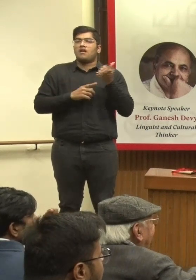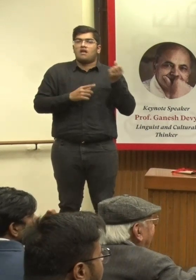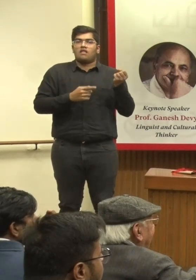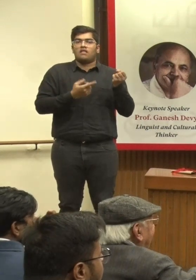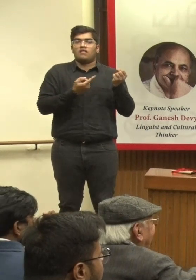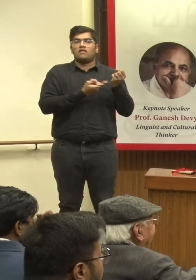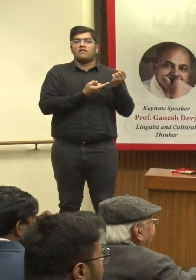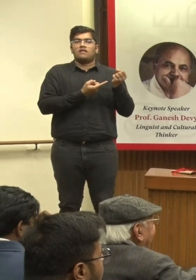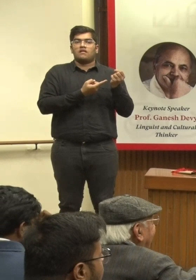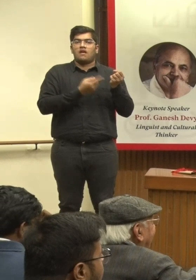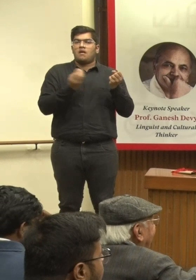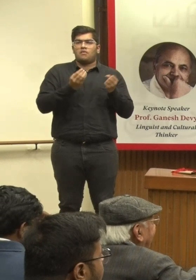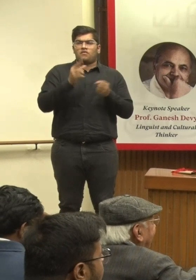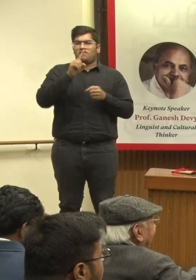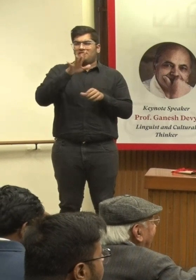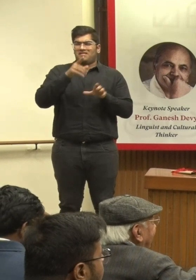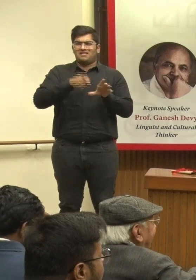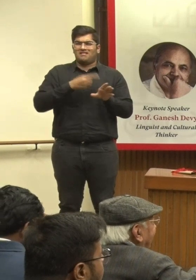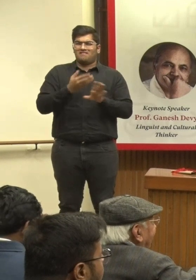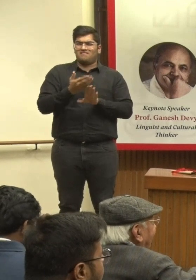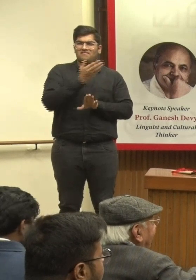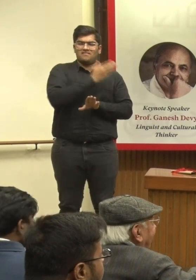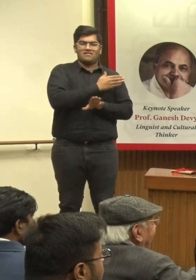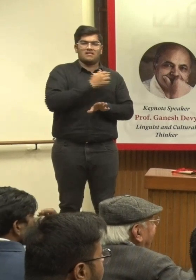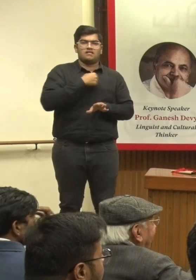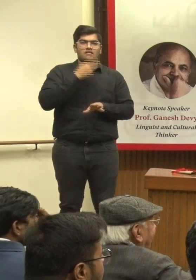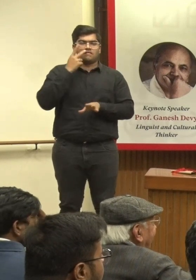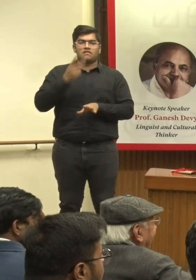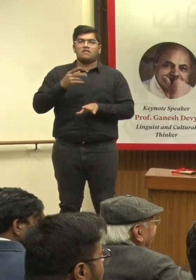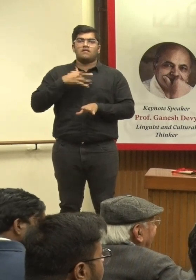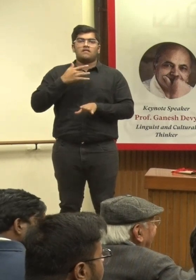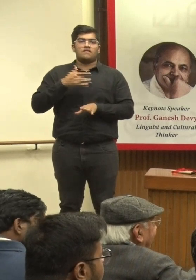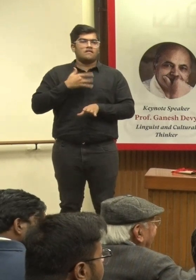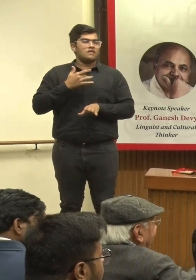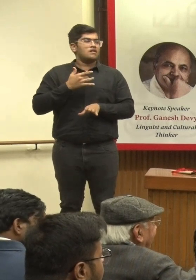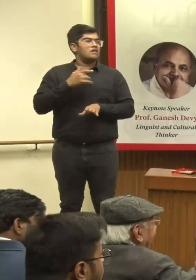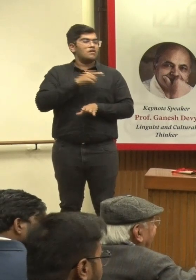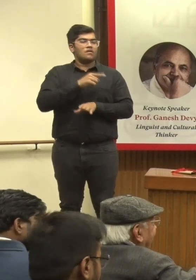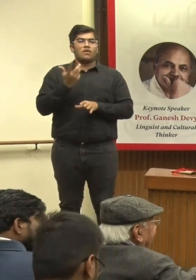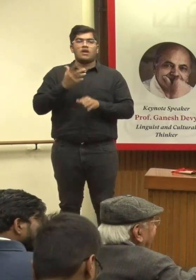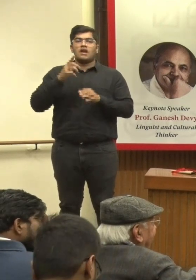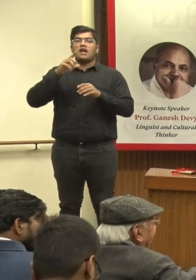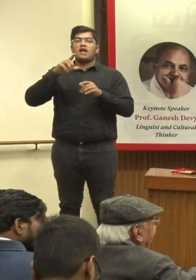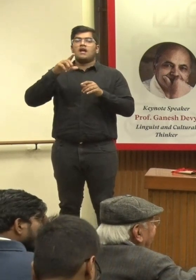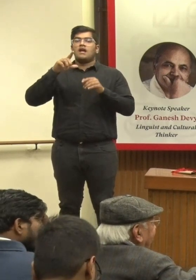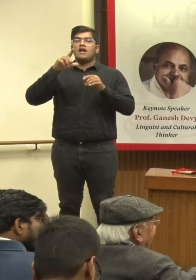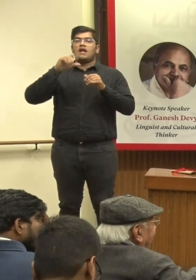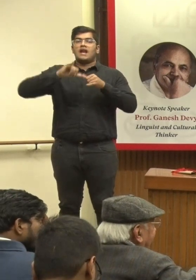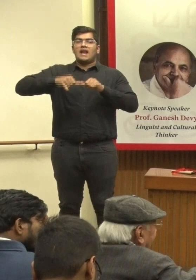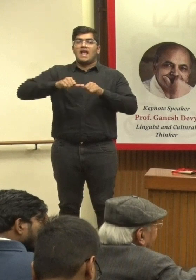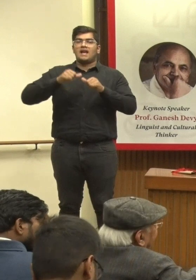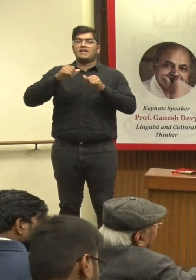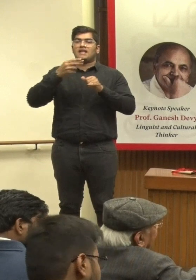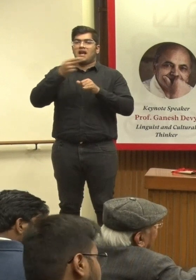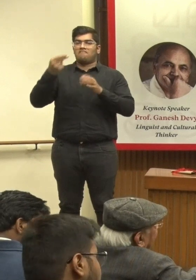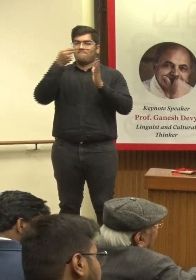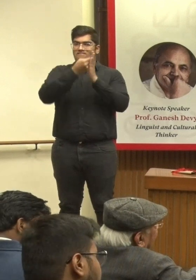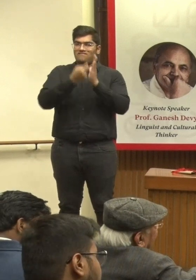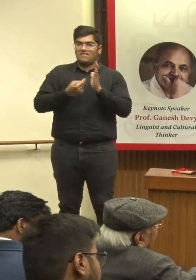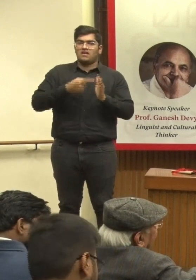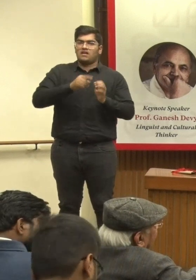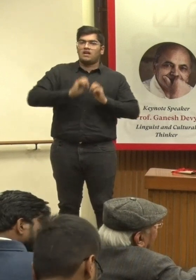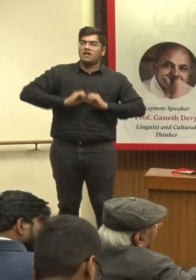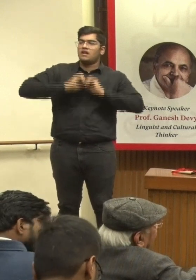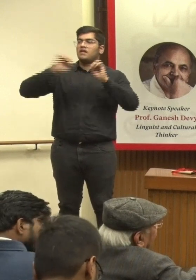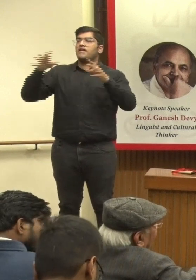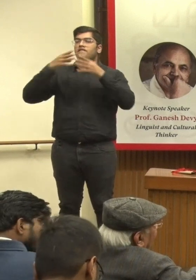About 15 years back, a move was made to return the land titles to the tribes. Nobody